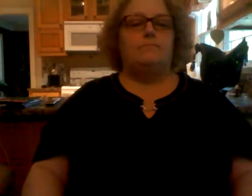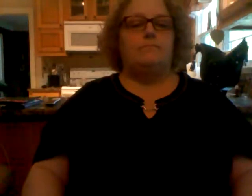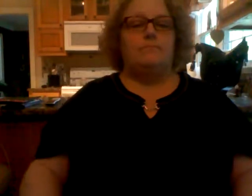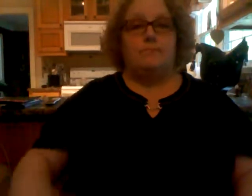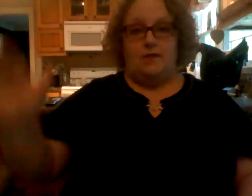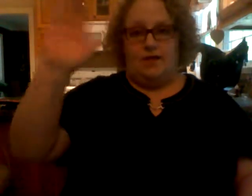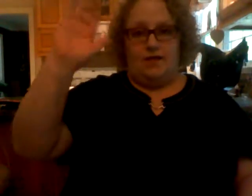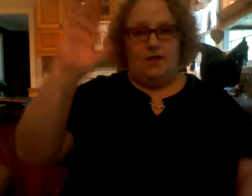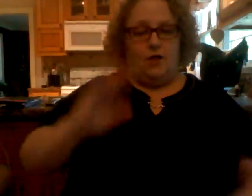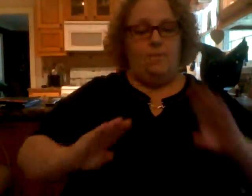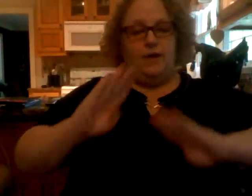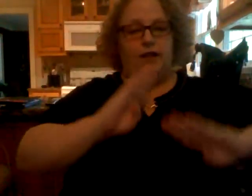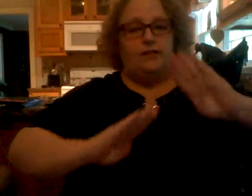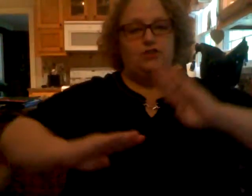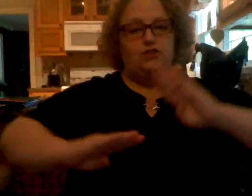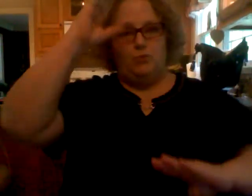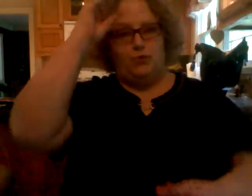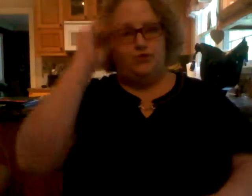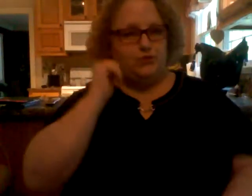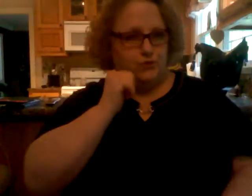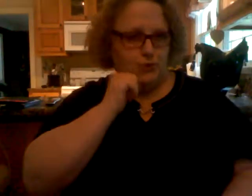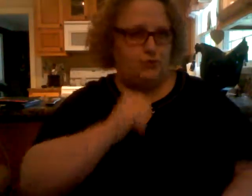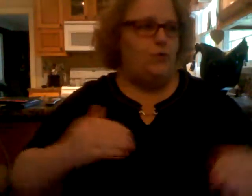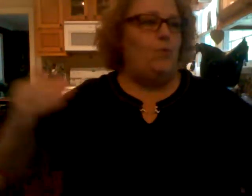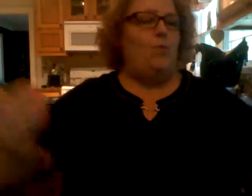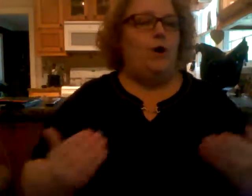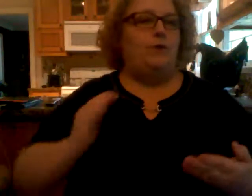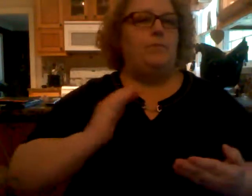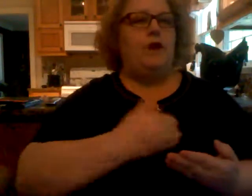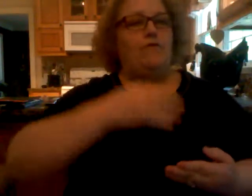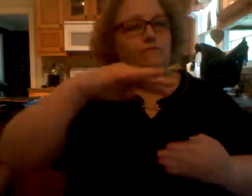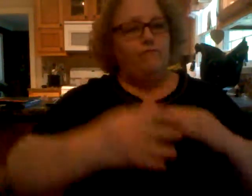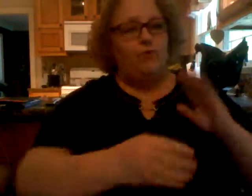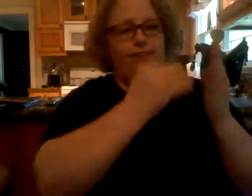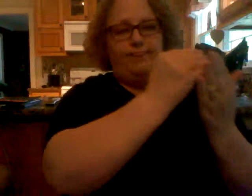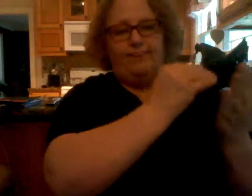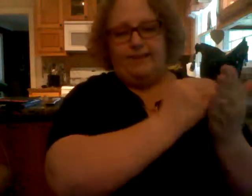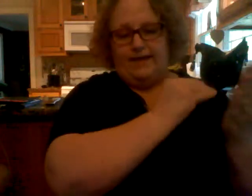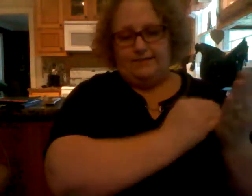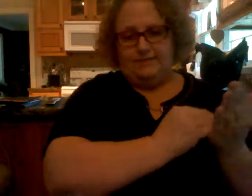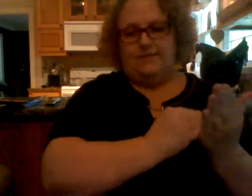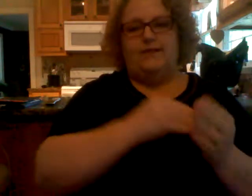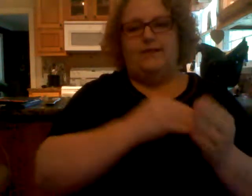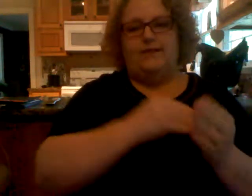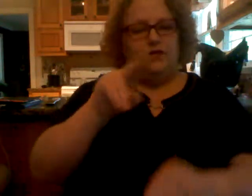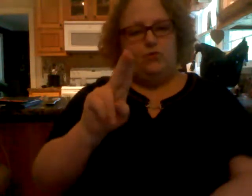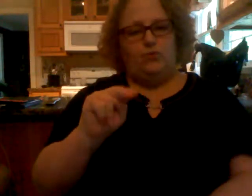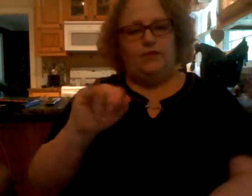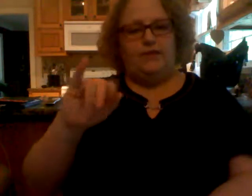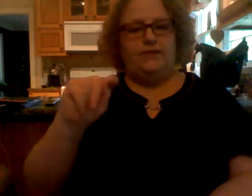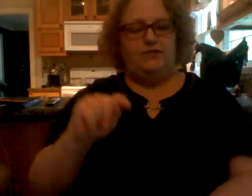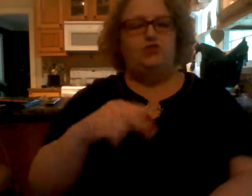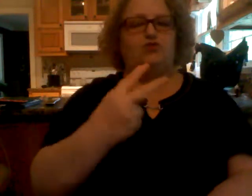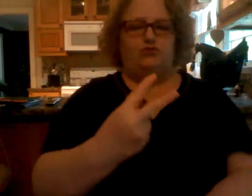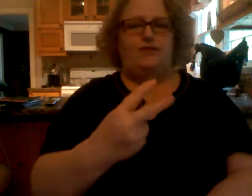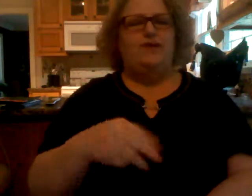Hello there, biology boys and girls, and welcome to our fourth lesson here in Unit 2. 4 of 6. Lots of material we're covering, but you guys